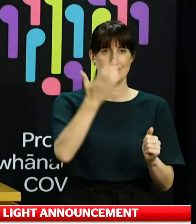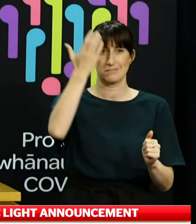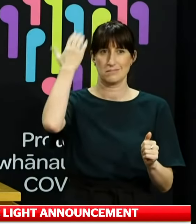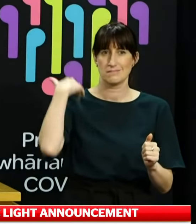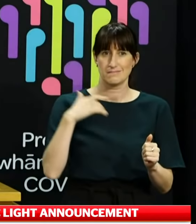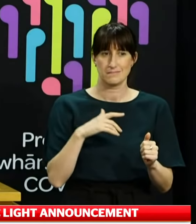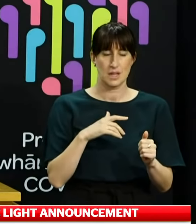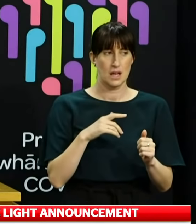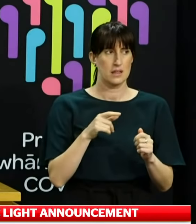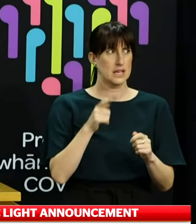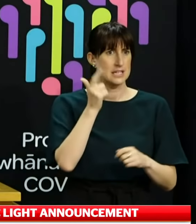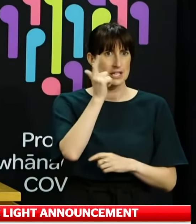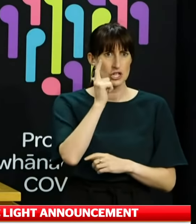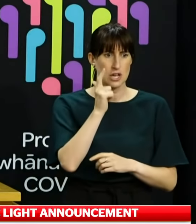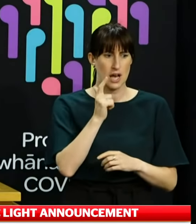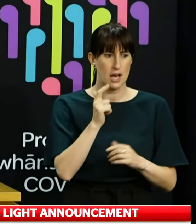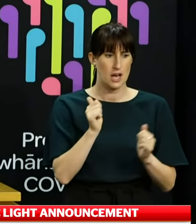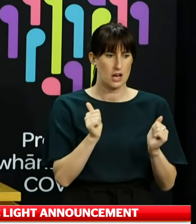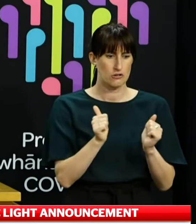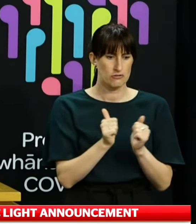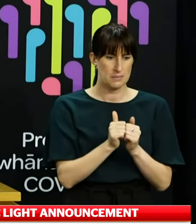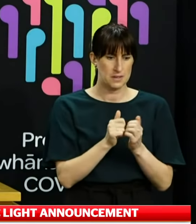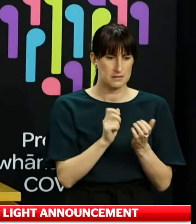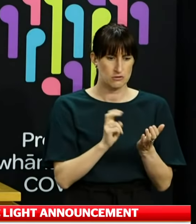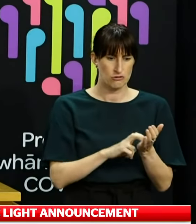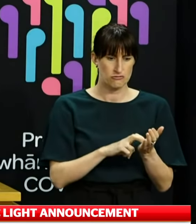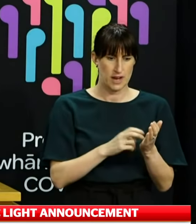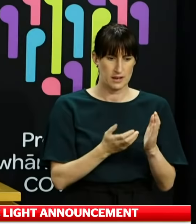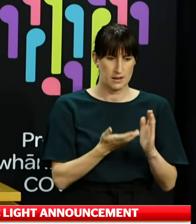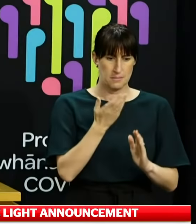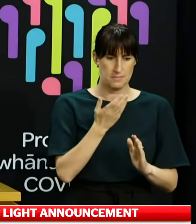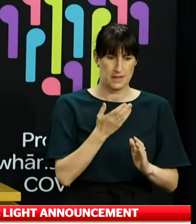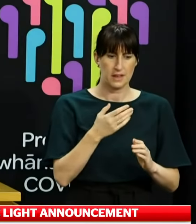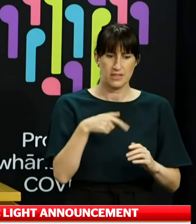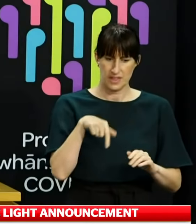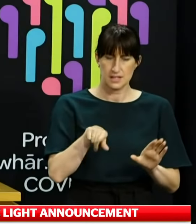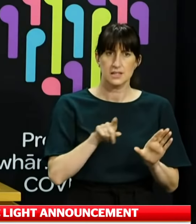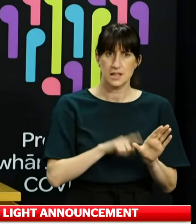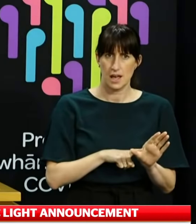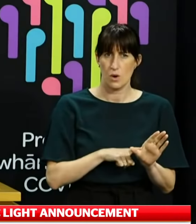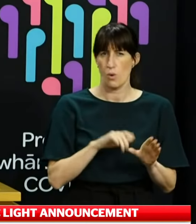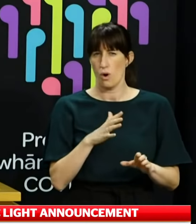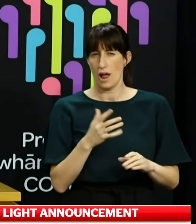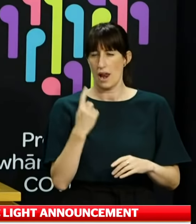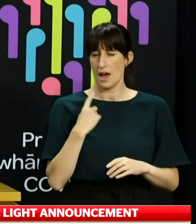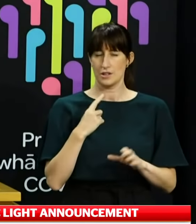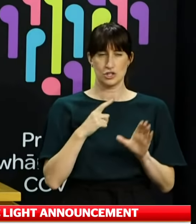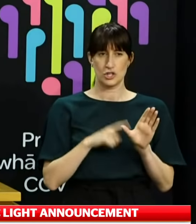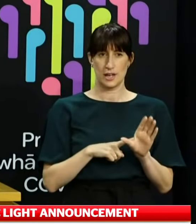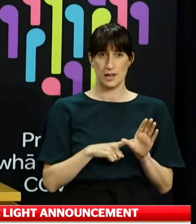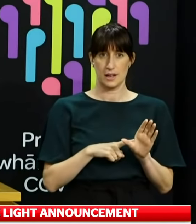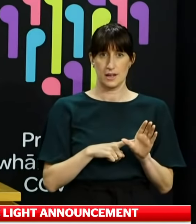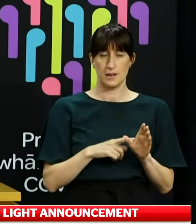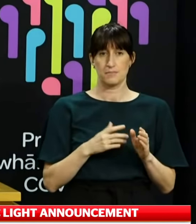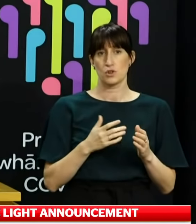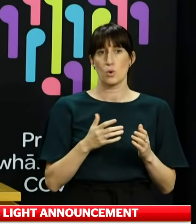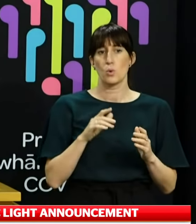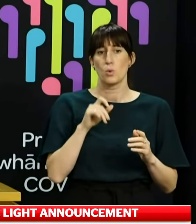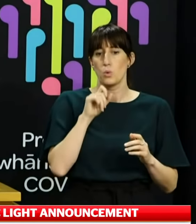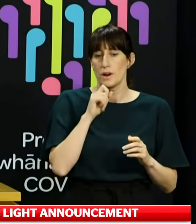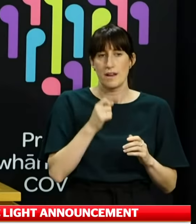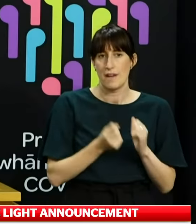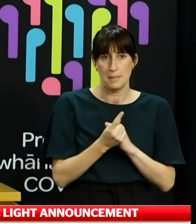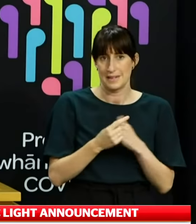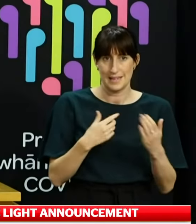last of the teacher ones came into effect this year. Either last year or this year, so they would have come in during